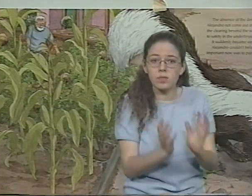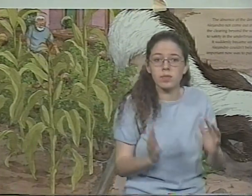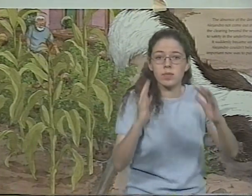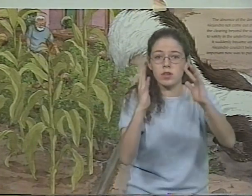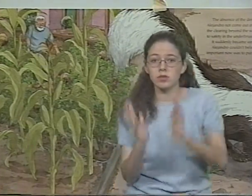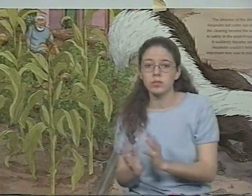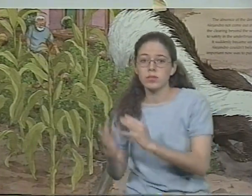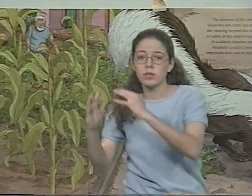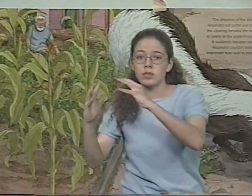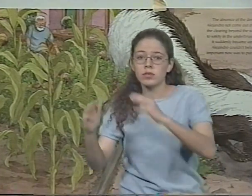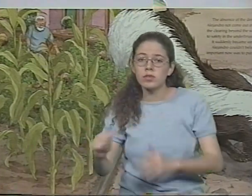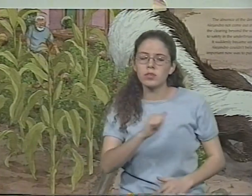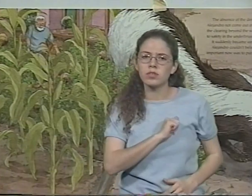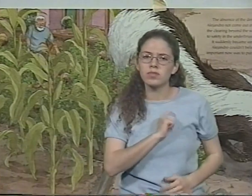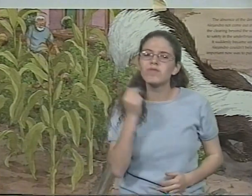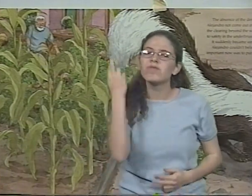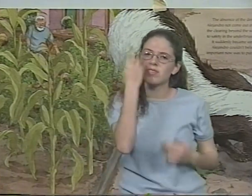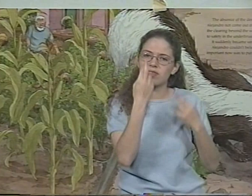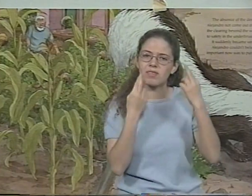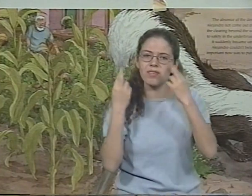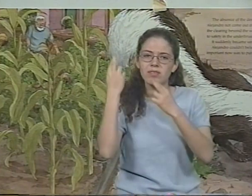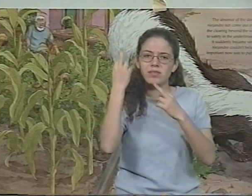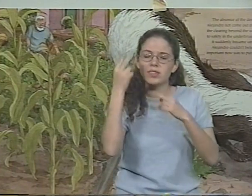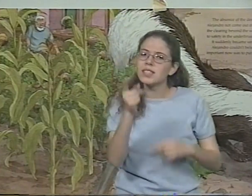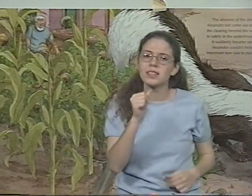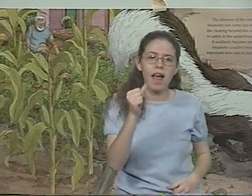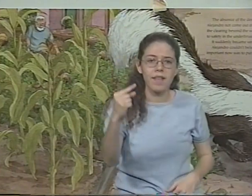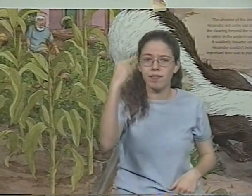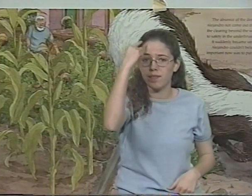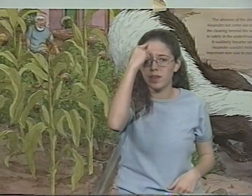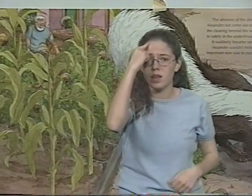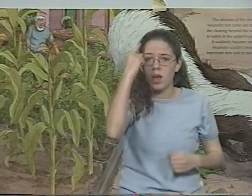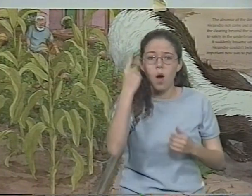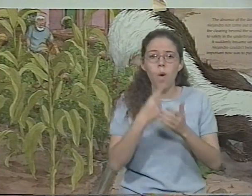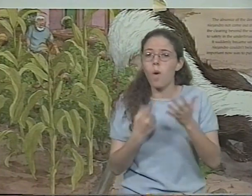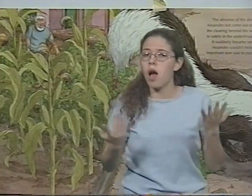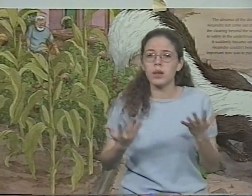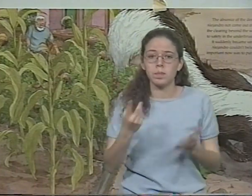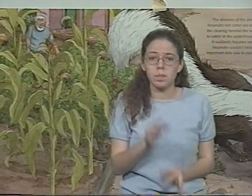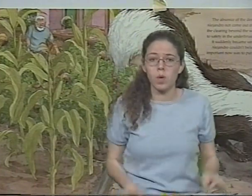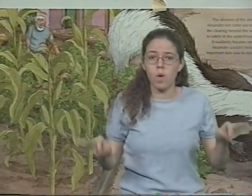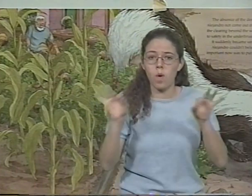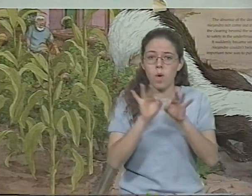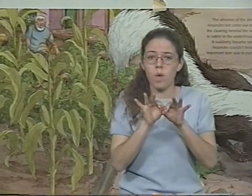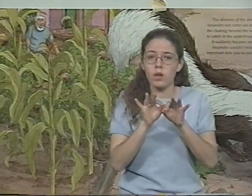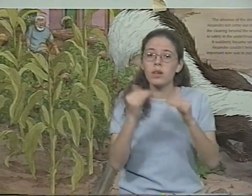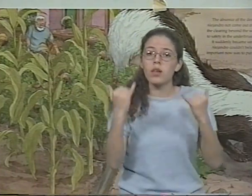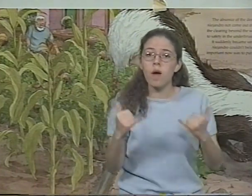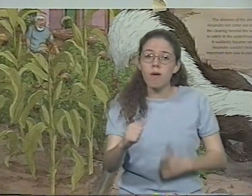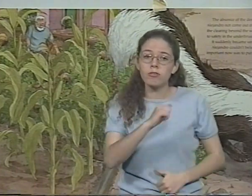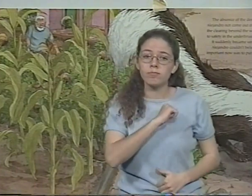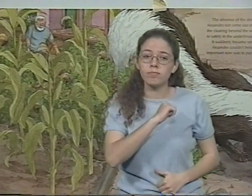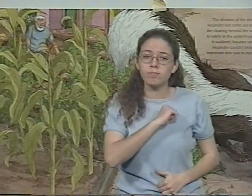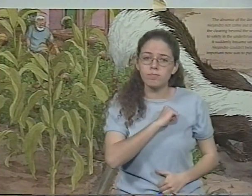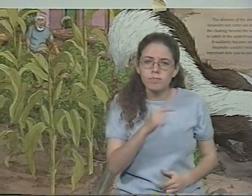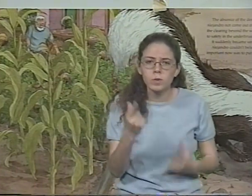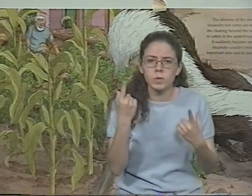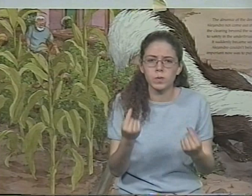Seeing Alejandro, the skunk darted to safety under the underbrush. It suddenly became very clear why Alejandro's gift was being